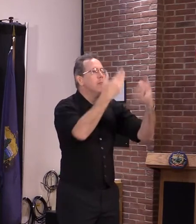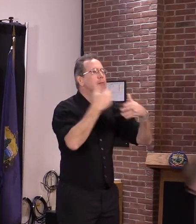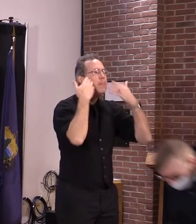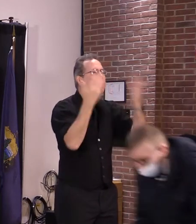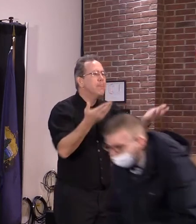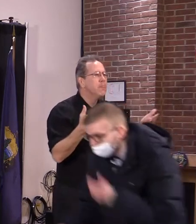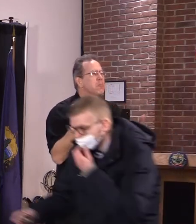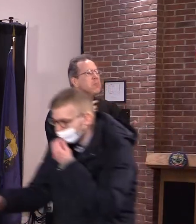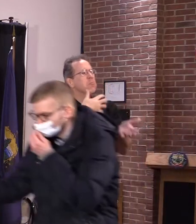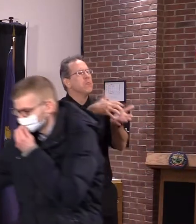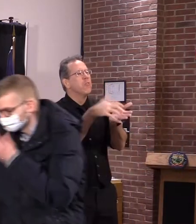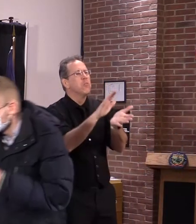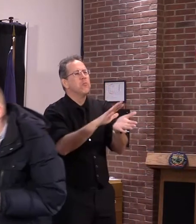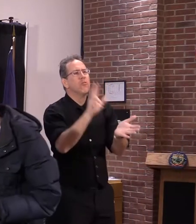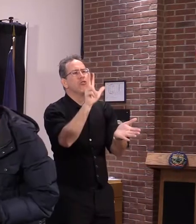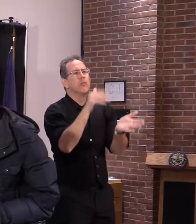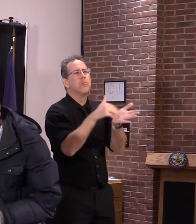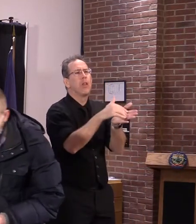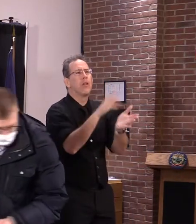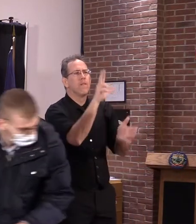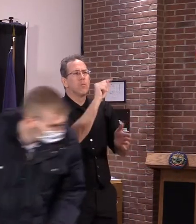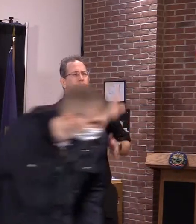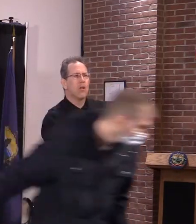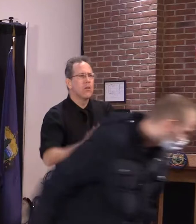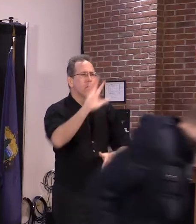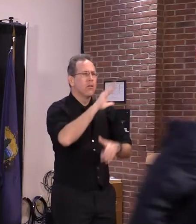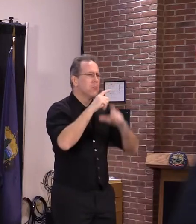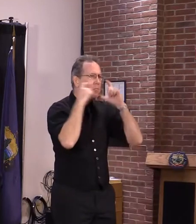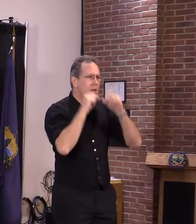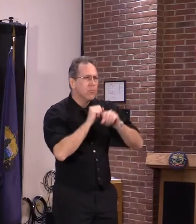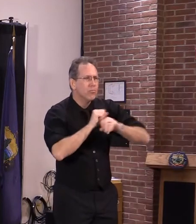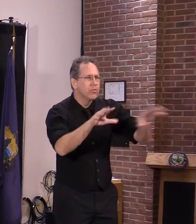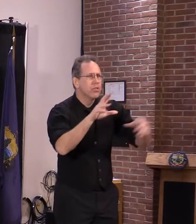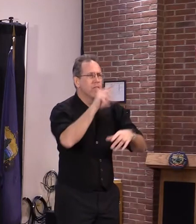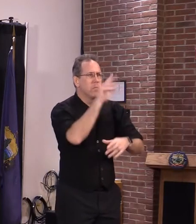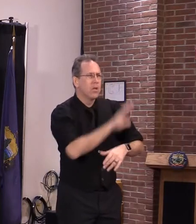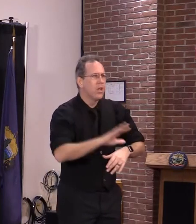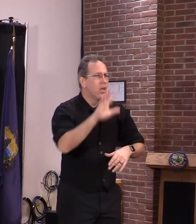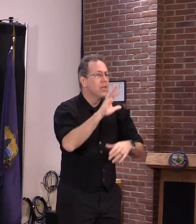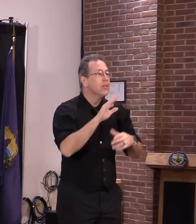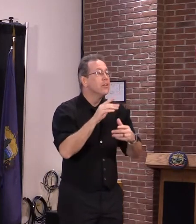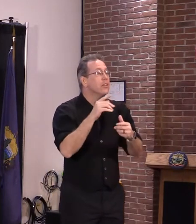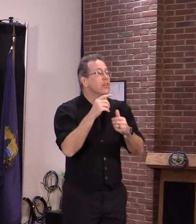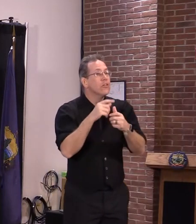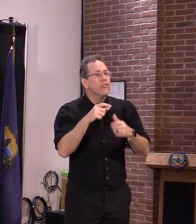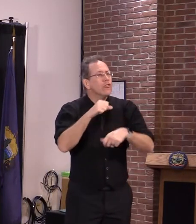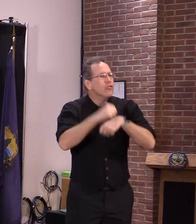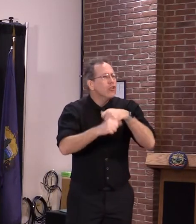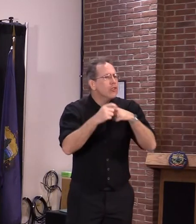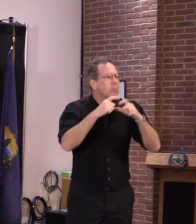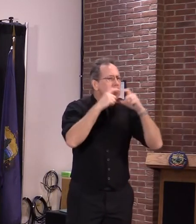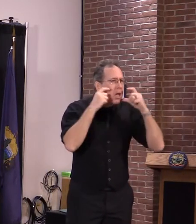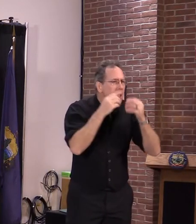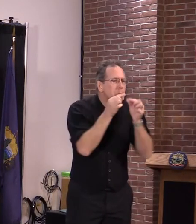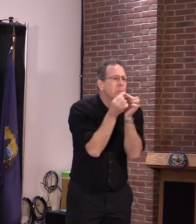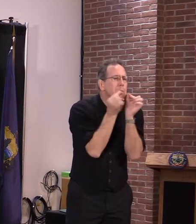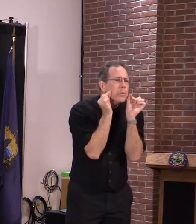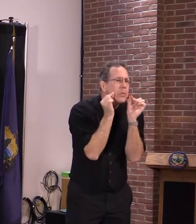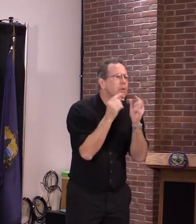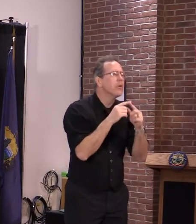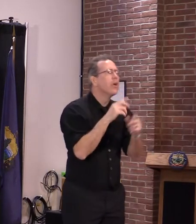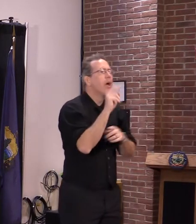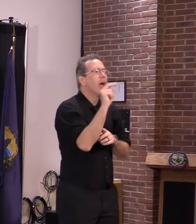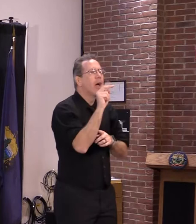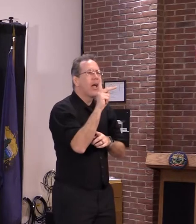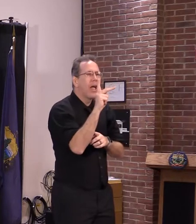of varying types, 2.2 million procedure masks, something on the order of 700,000 KN95s, and